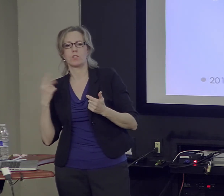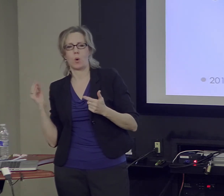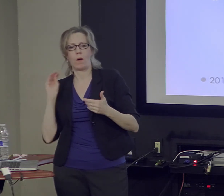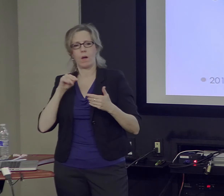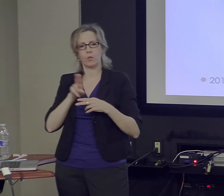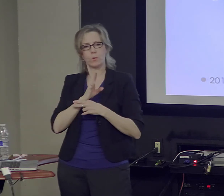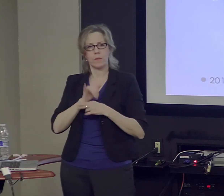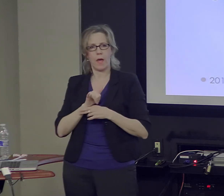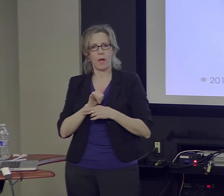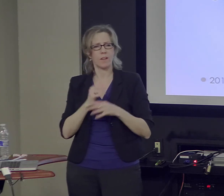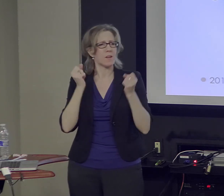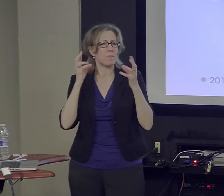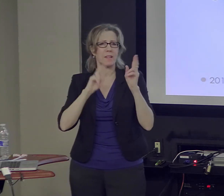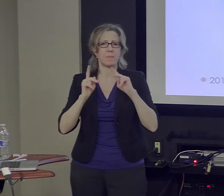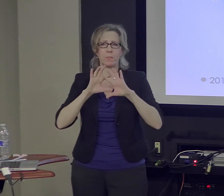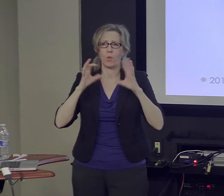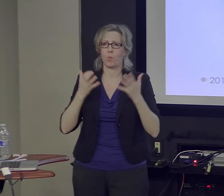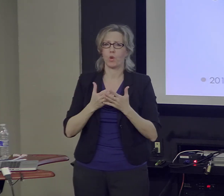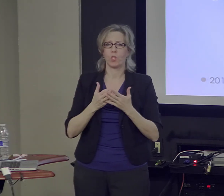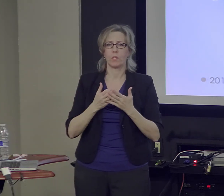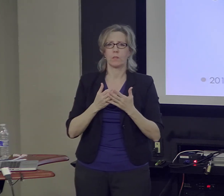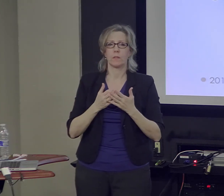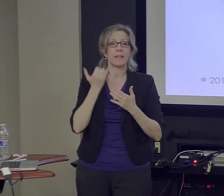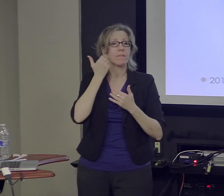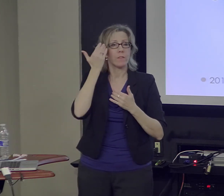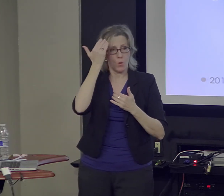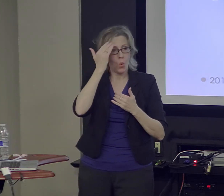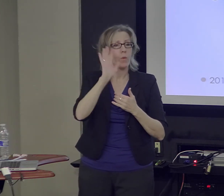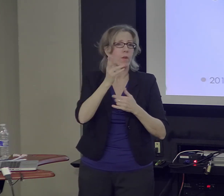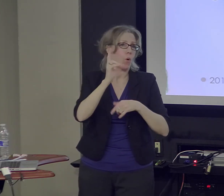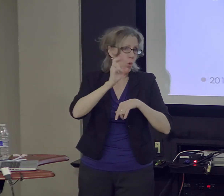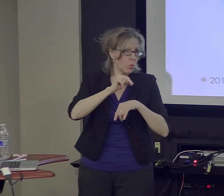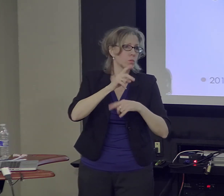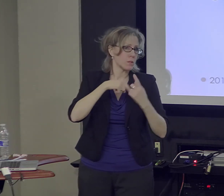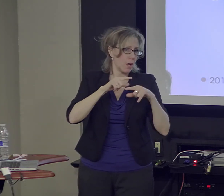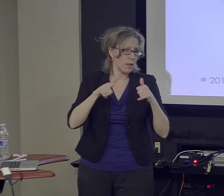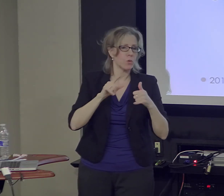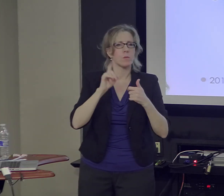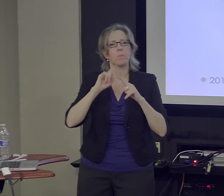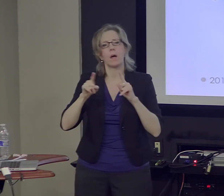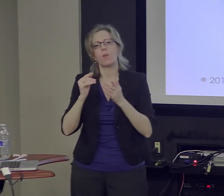an Asian country, and using what we know as contact sign.